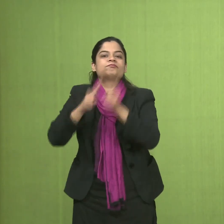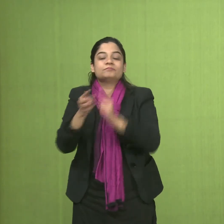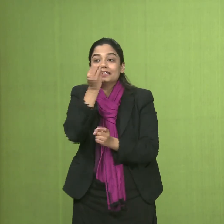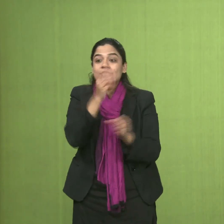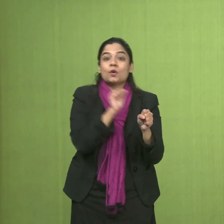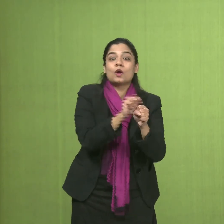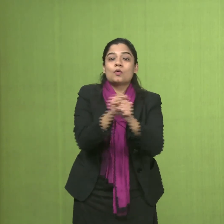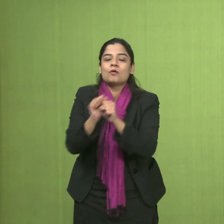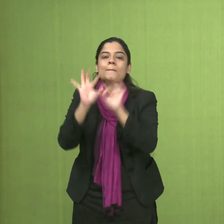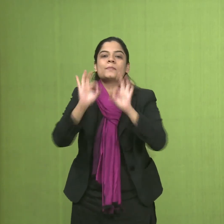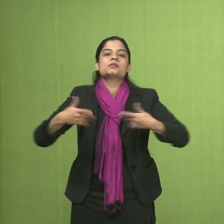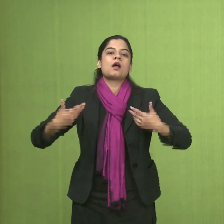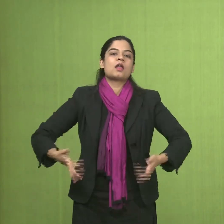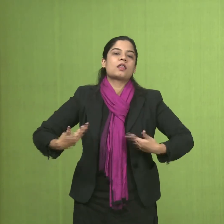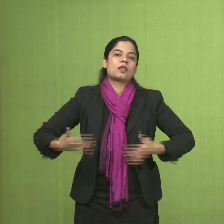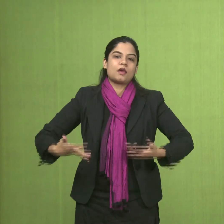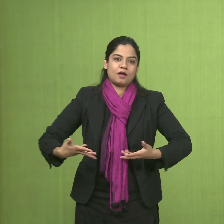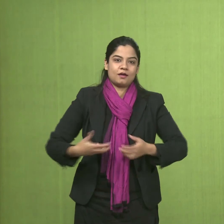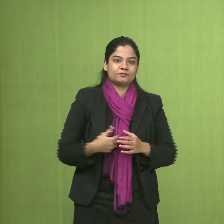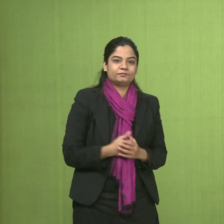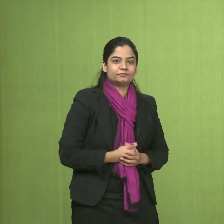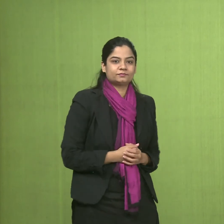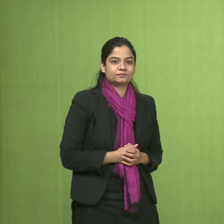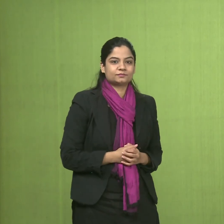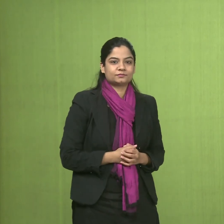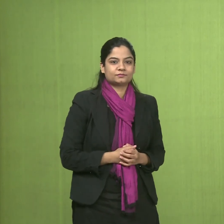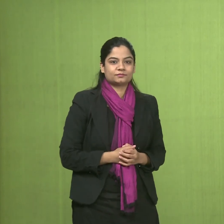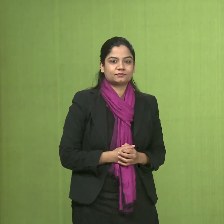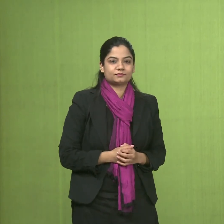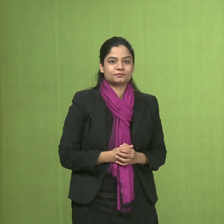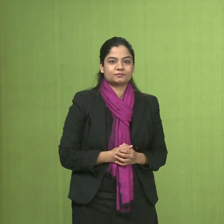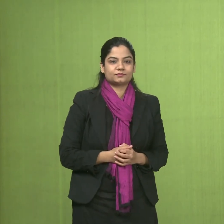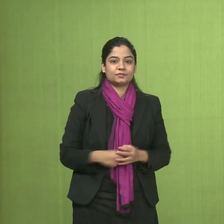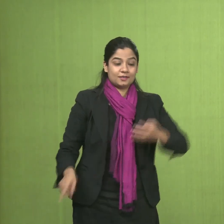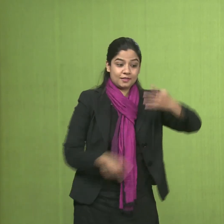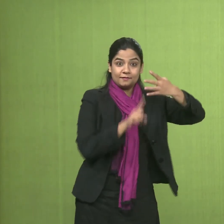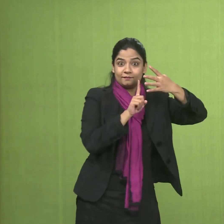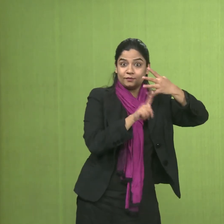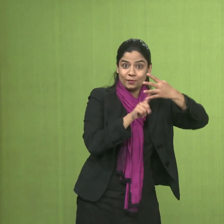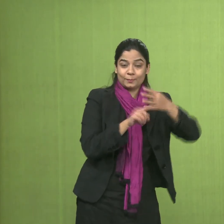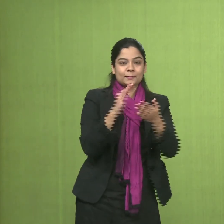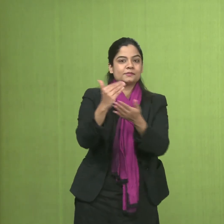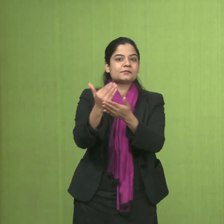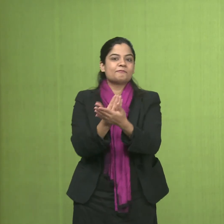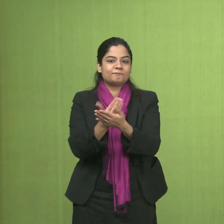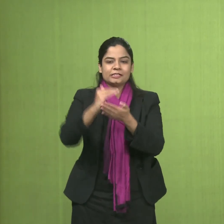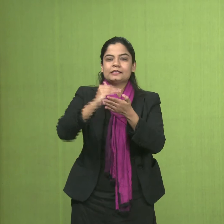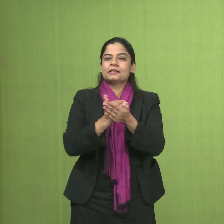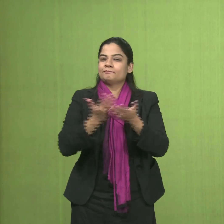are left out in the toaster. So be wise when you're shopping. It's easier to clean. Fourth is